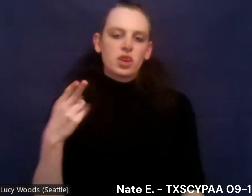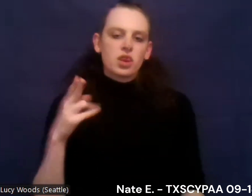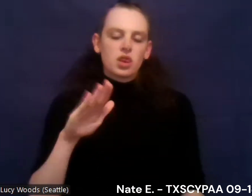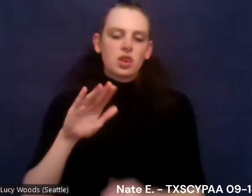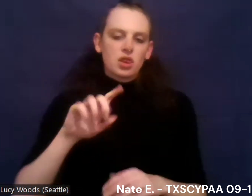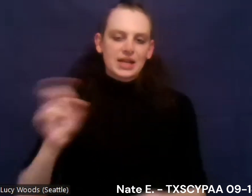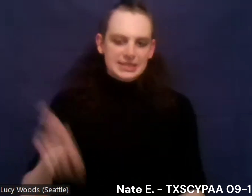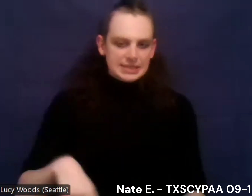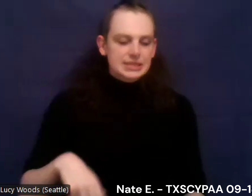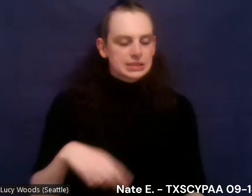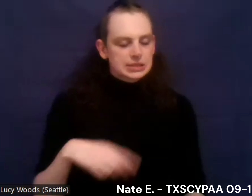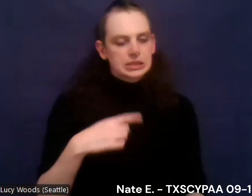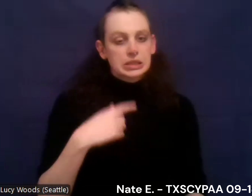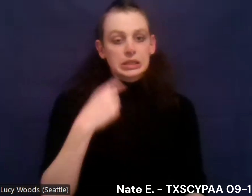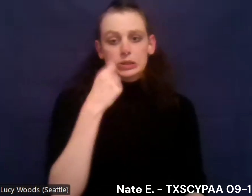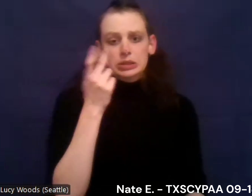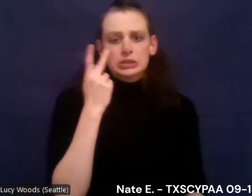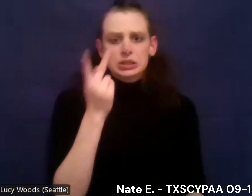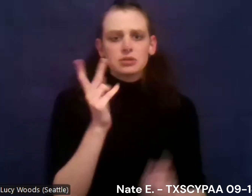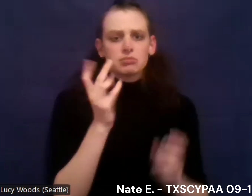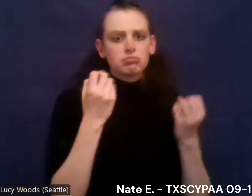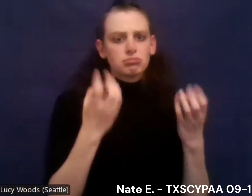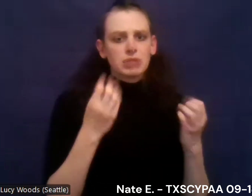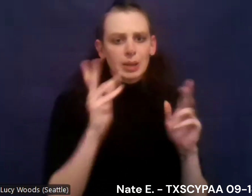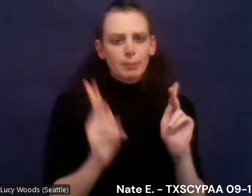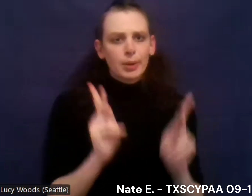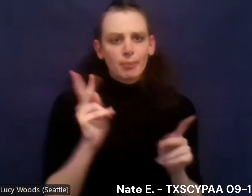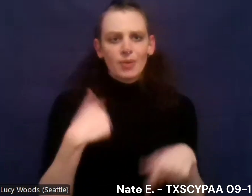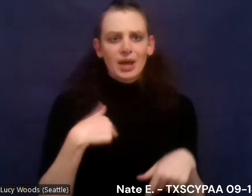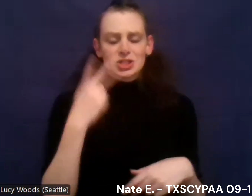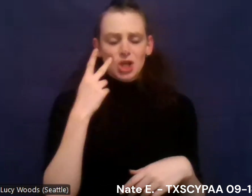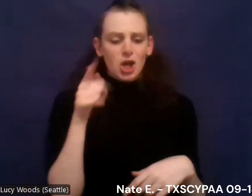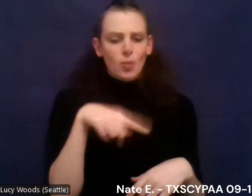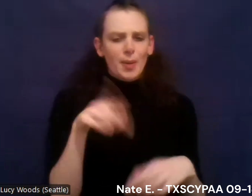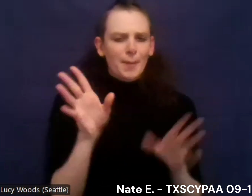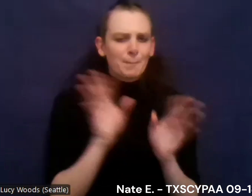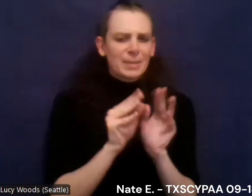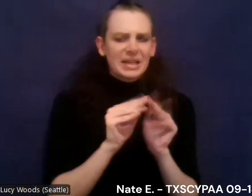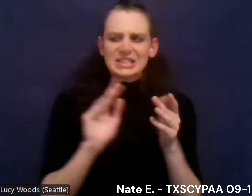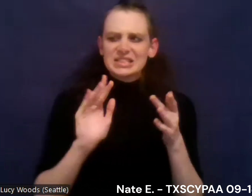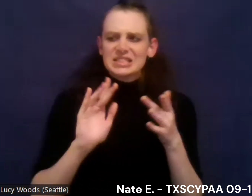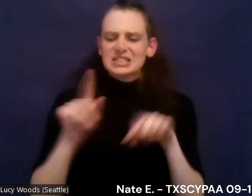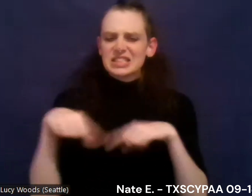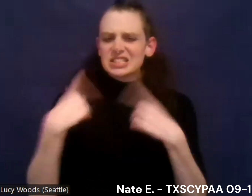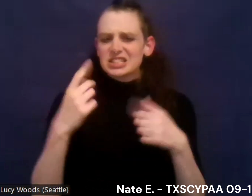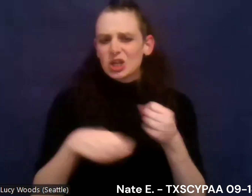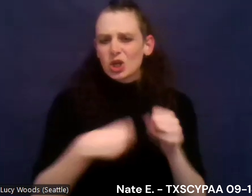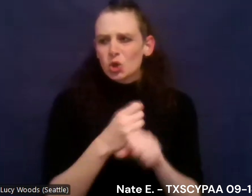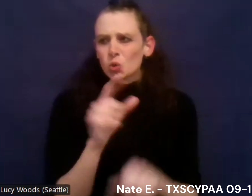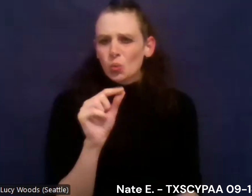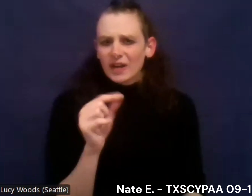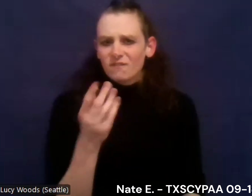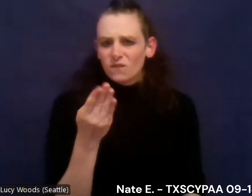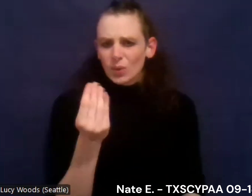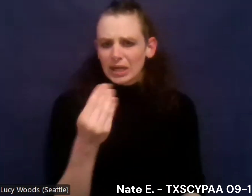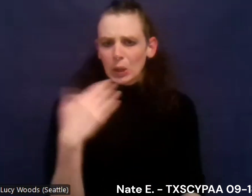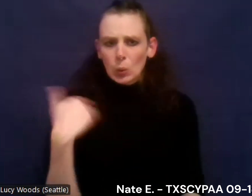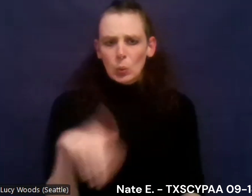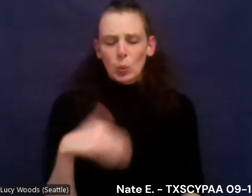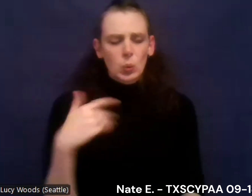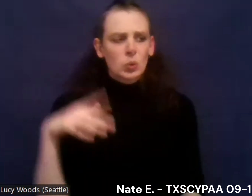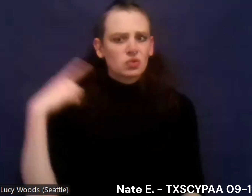just so cool to see so many people. And I just saw like that y'all been meeting since 2014. That blows my mind. That's really